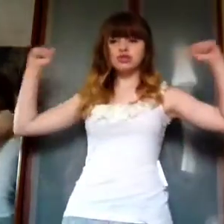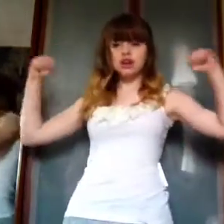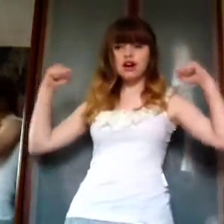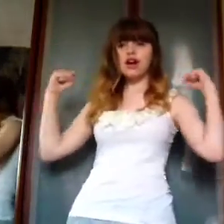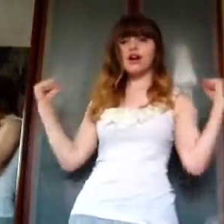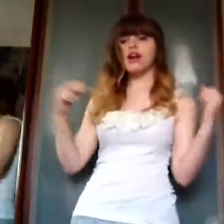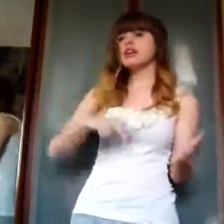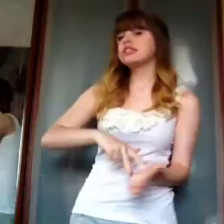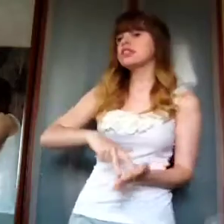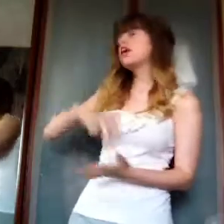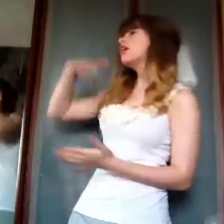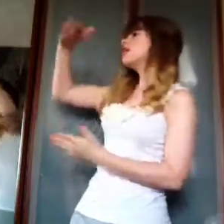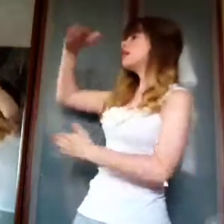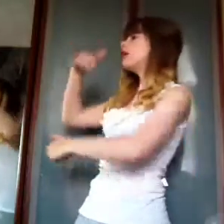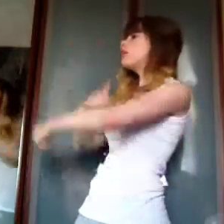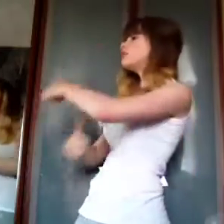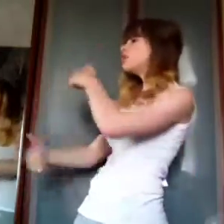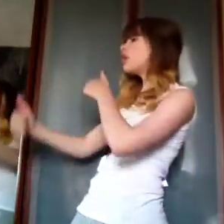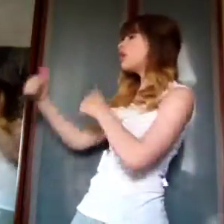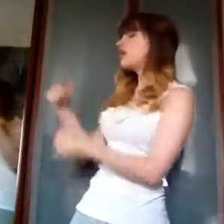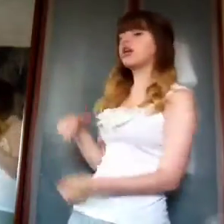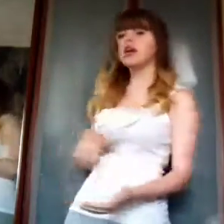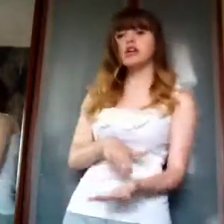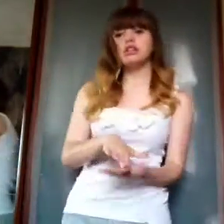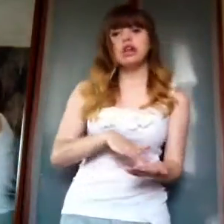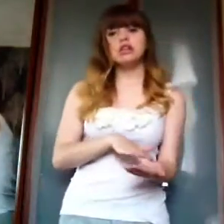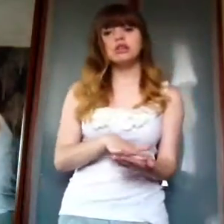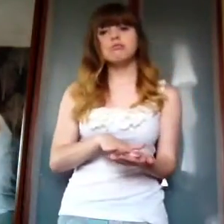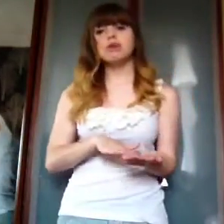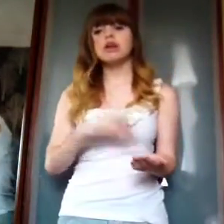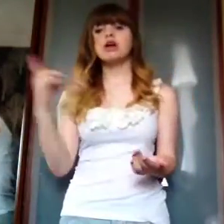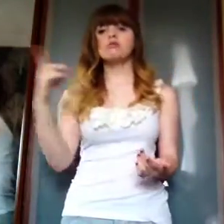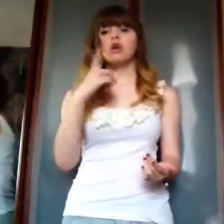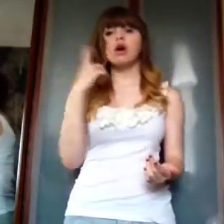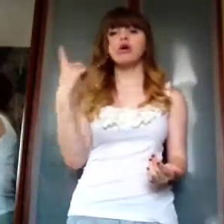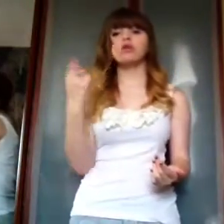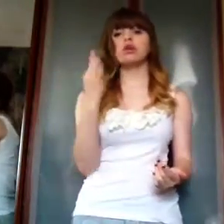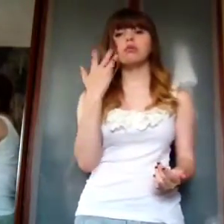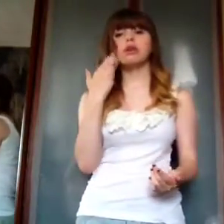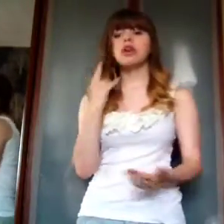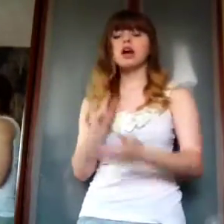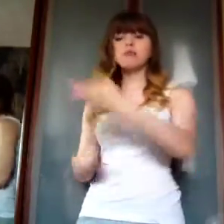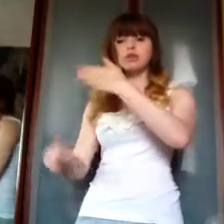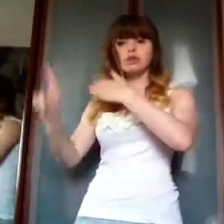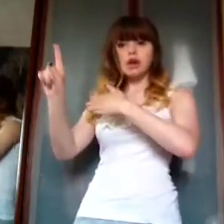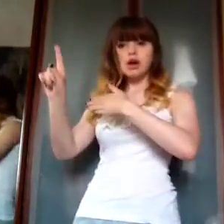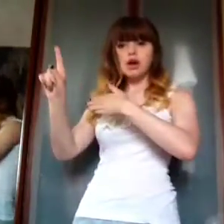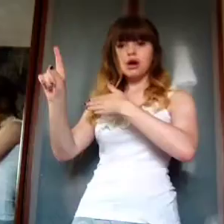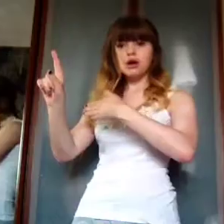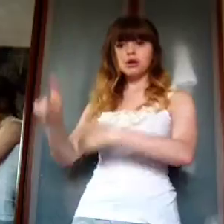stronger, a little taller Doesn't mean I'm lonely when I'm alone